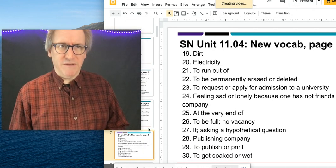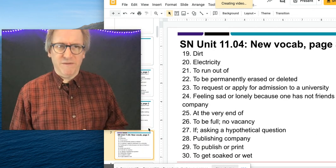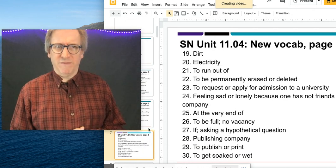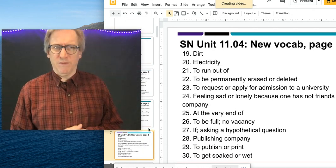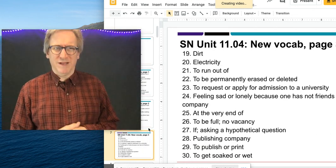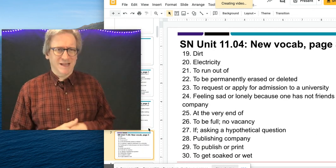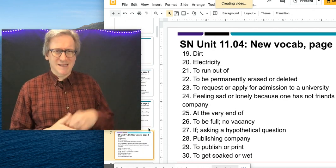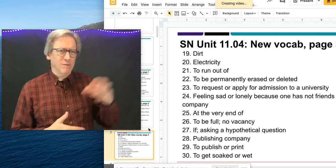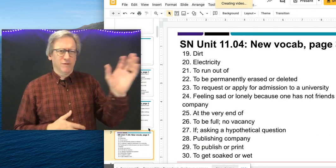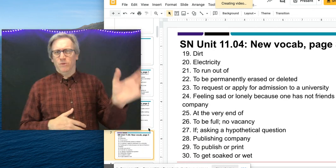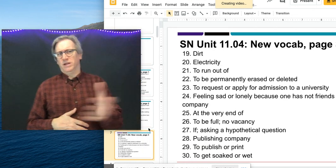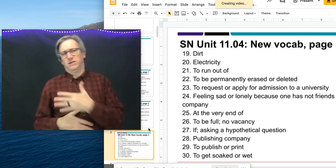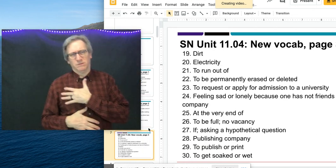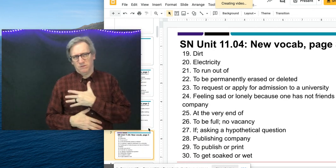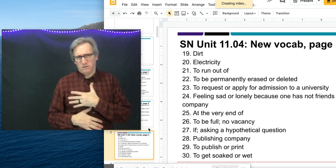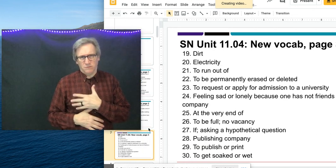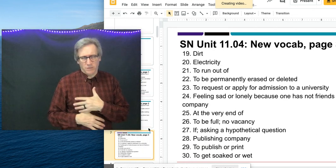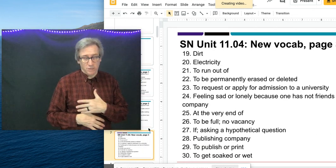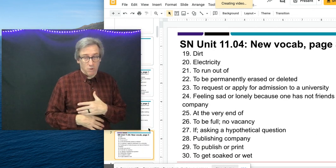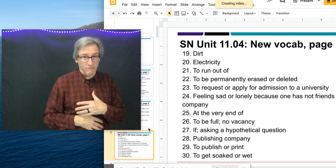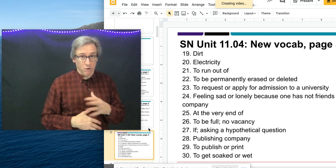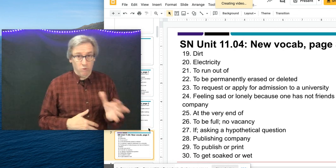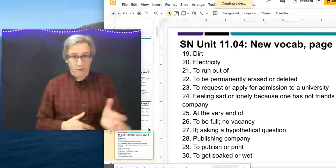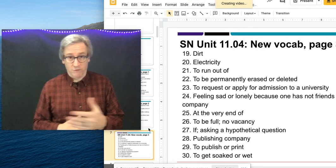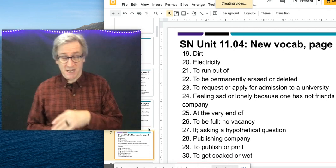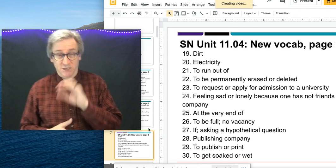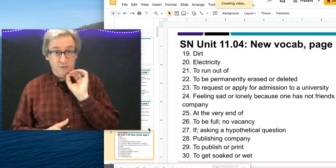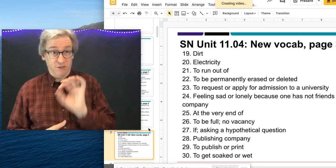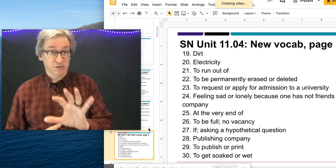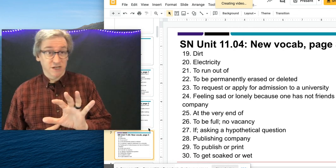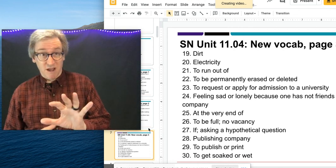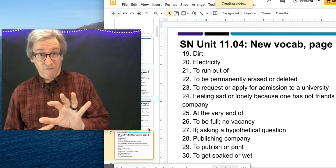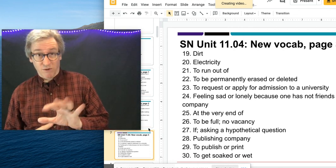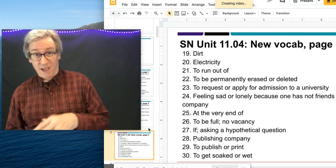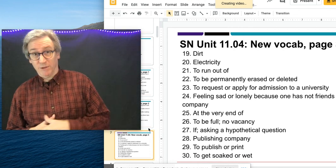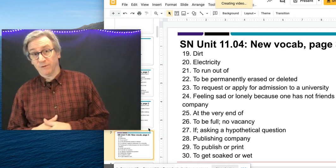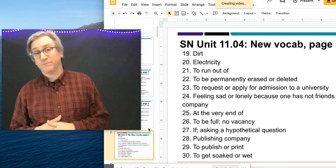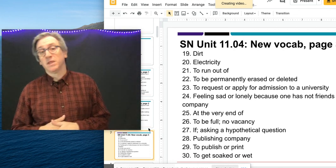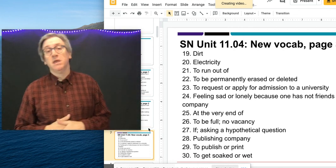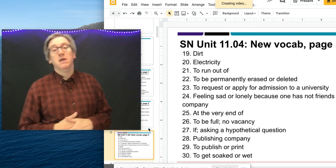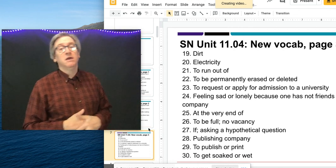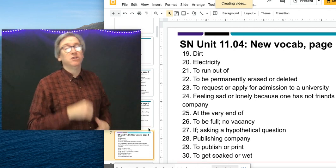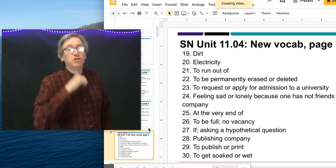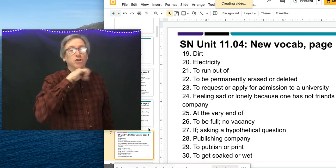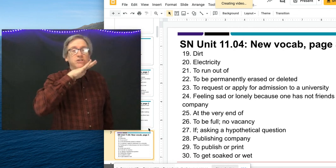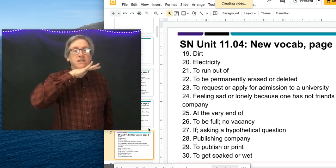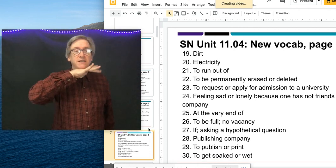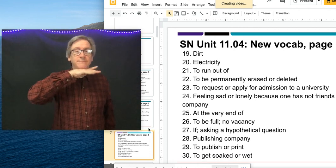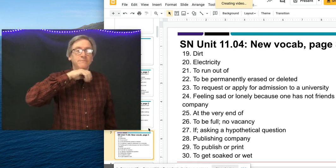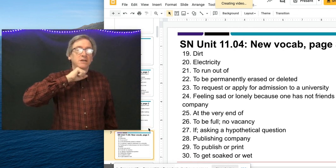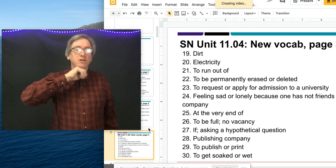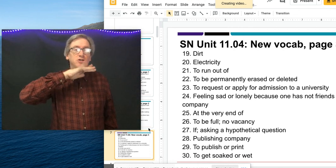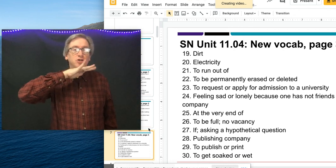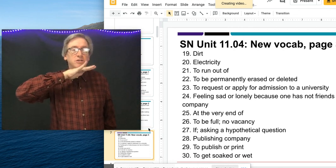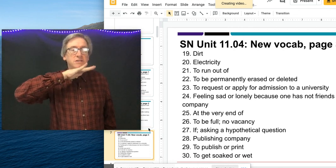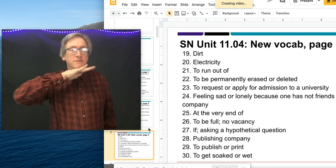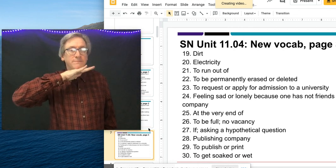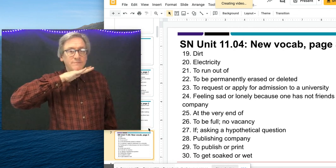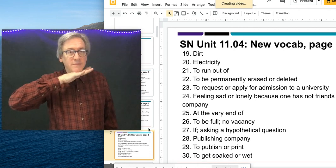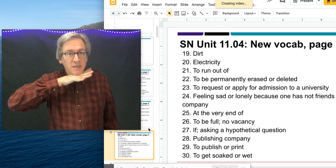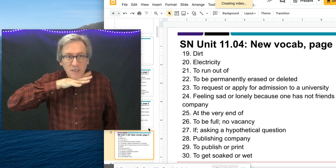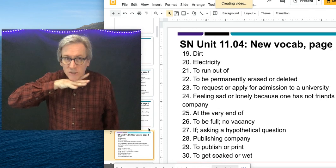trying to think of if it's not worth going into. We could go off on a whole other tangent. There's enough vocab here. Dirt.